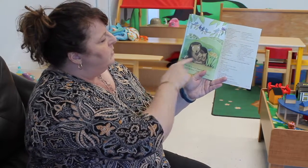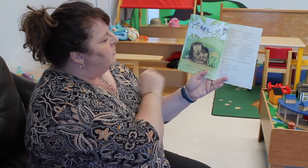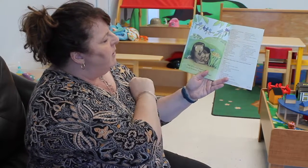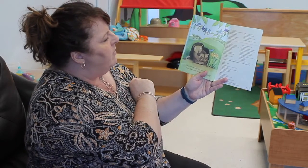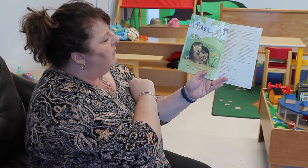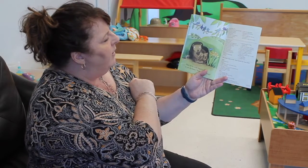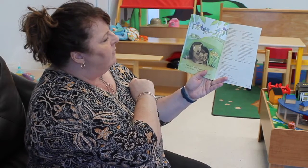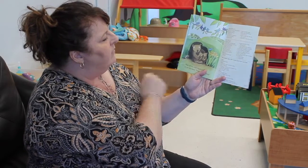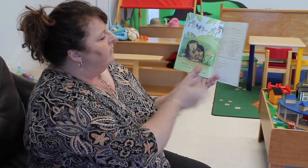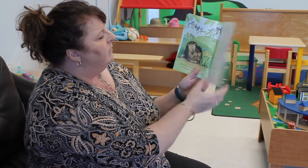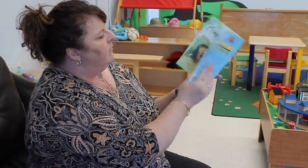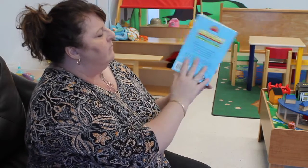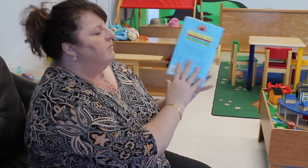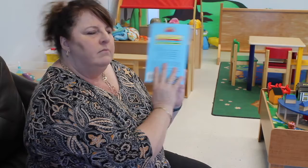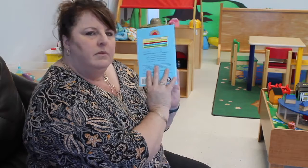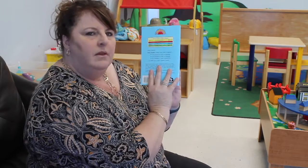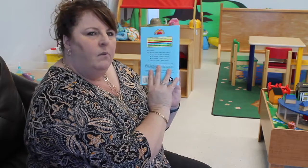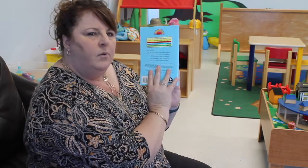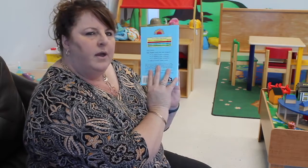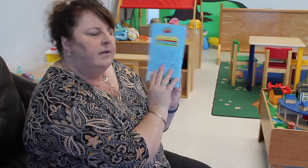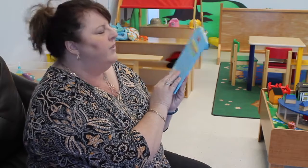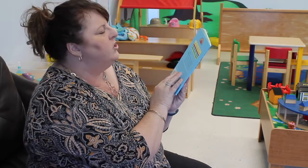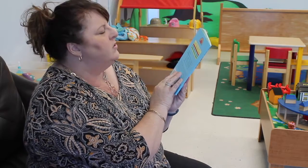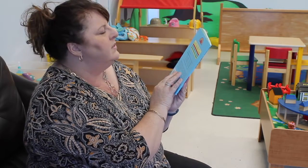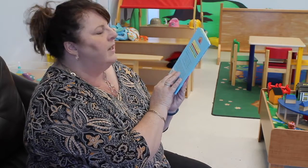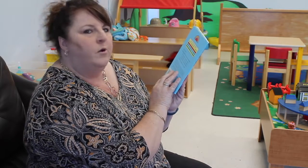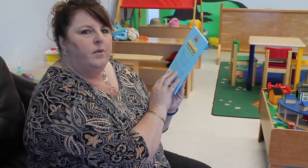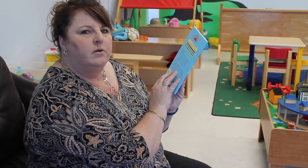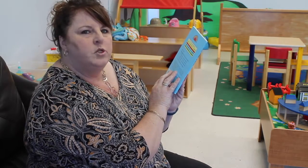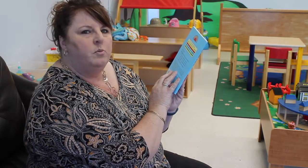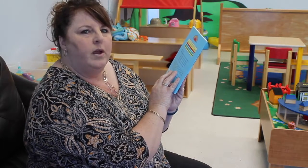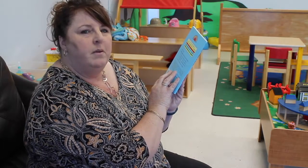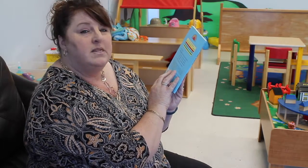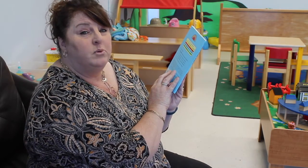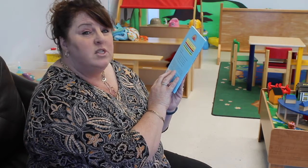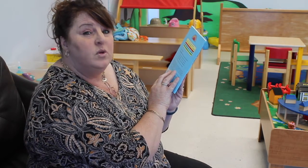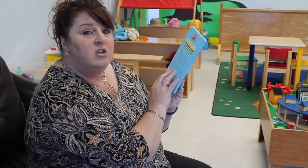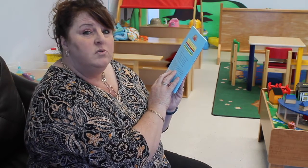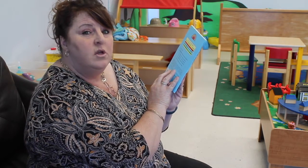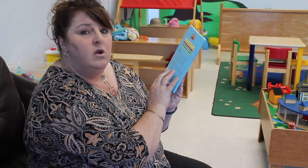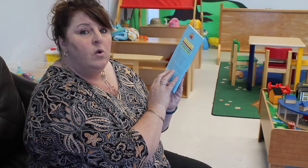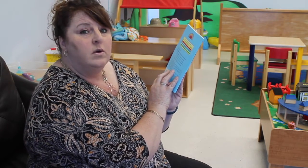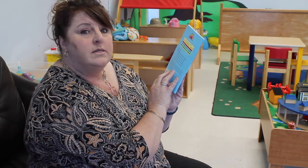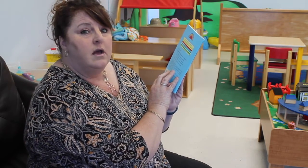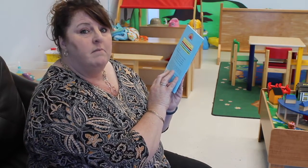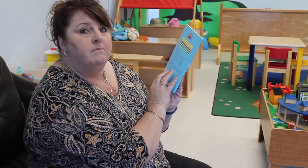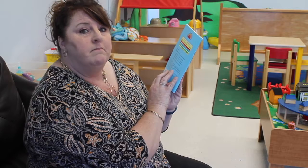their mama bear. I wonder what kind of things you'll see at home that are spring. Maybe some pussy willows or some